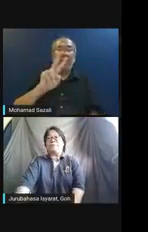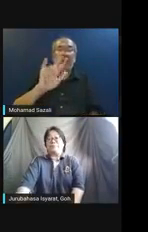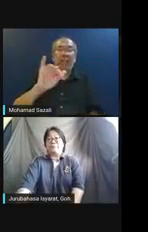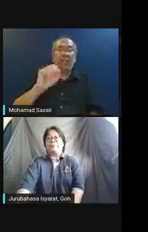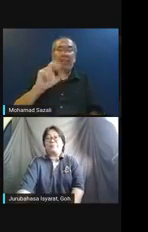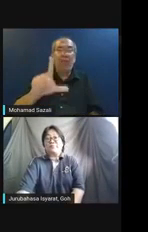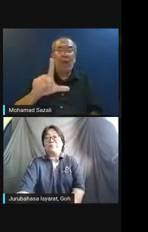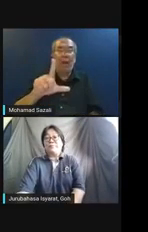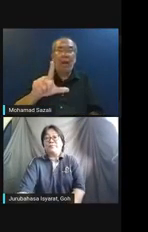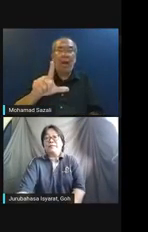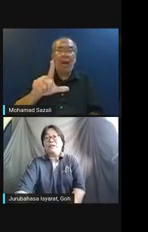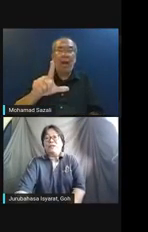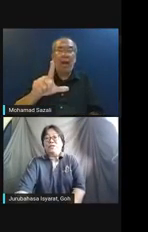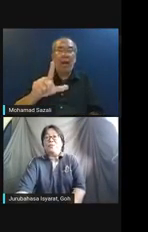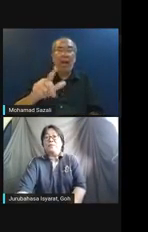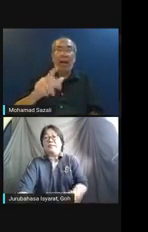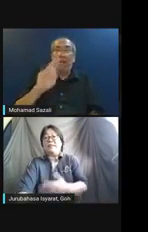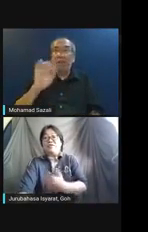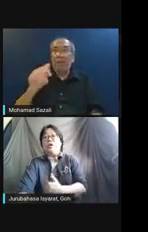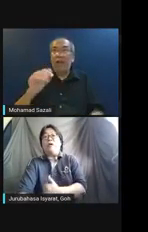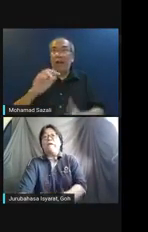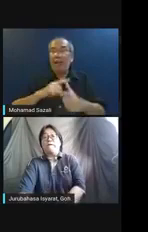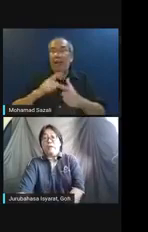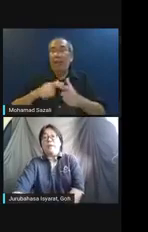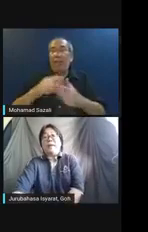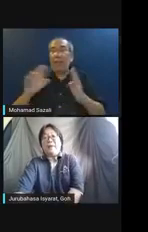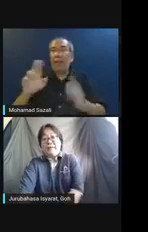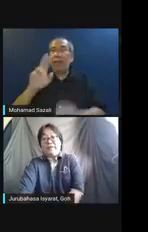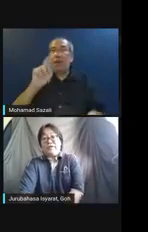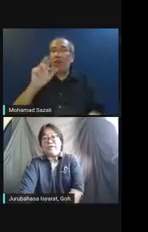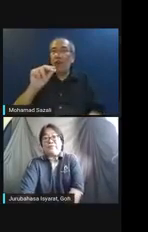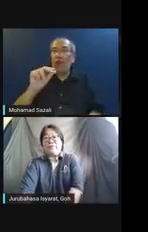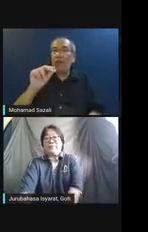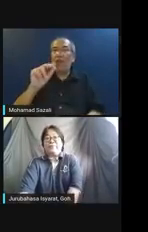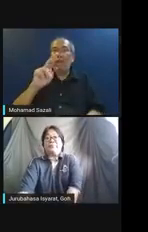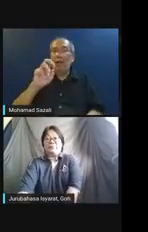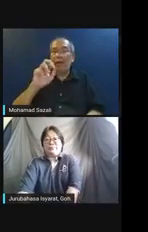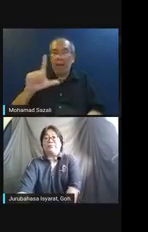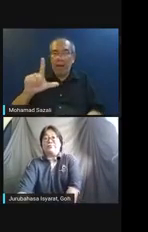accordingly. So basically, it's called verbal language.